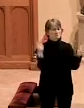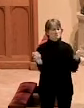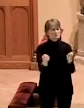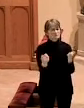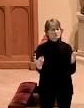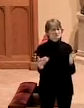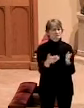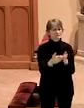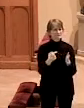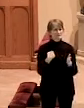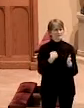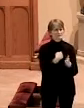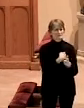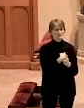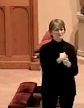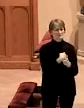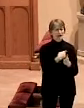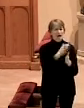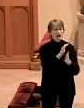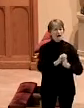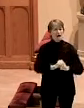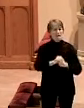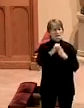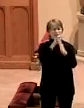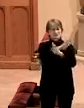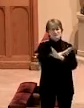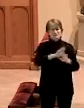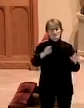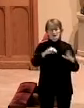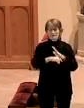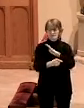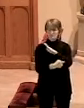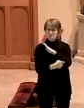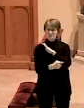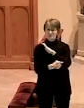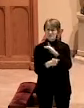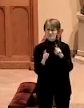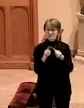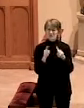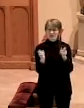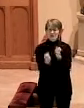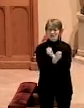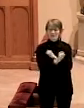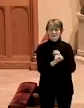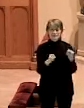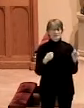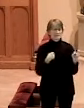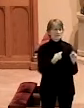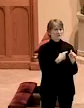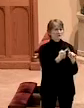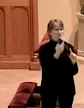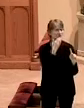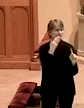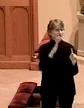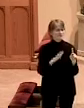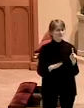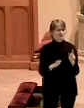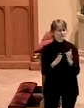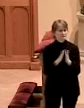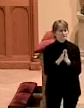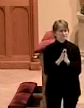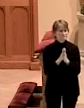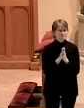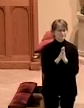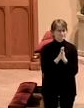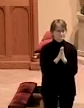forgive those who trespass against us. And lead us not into temptation, but deliver us from